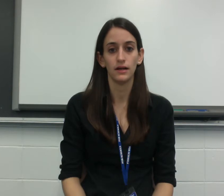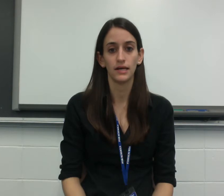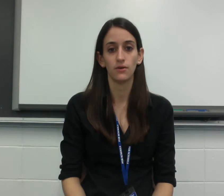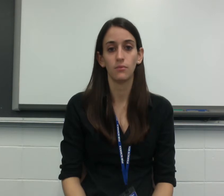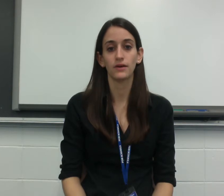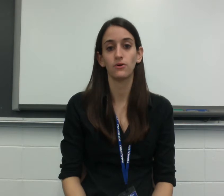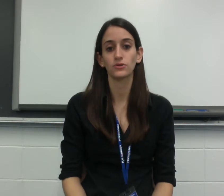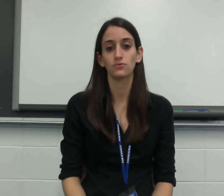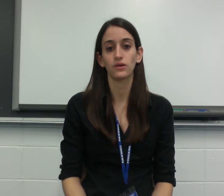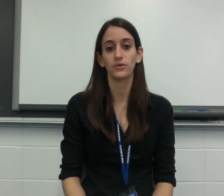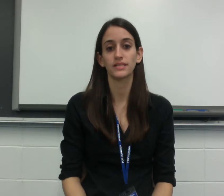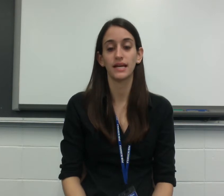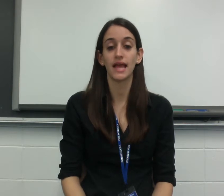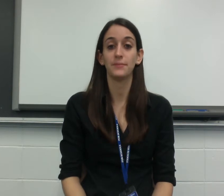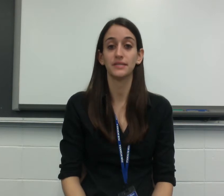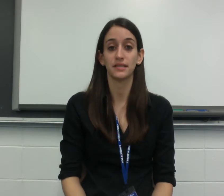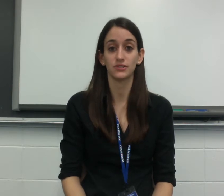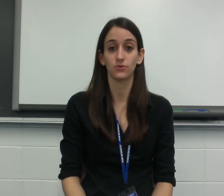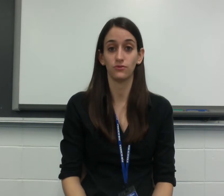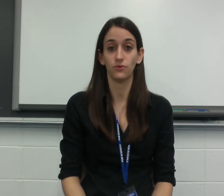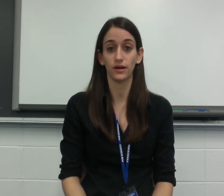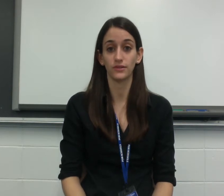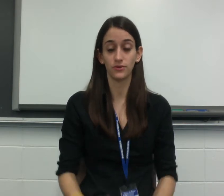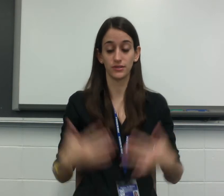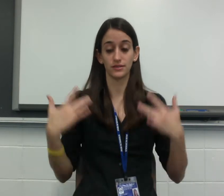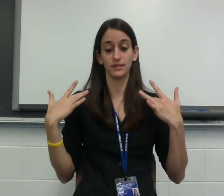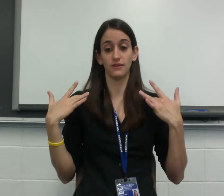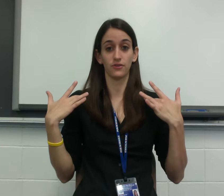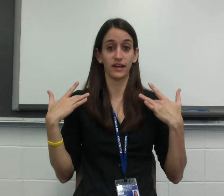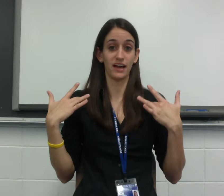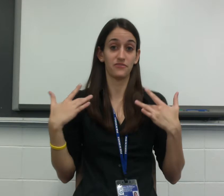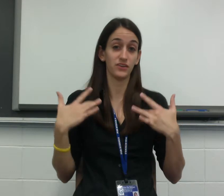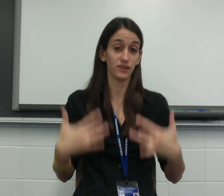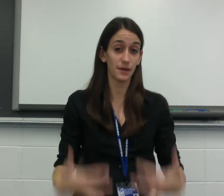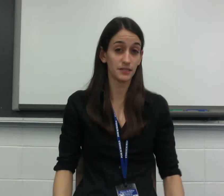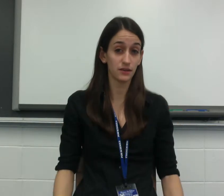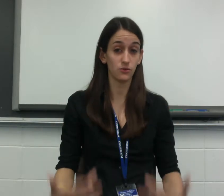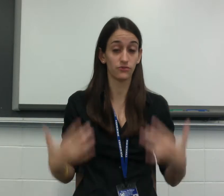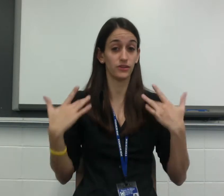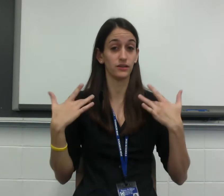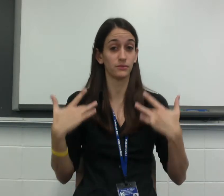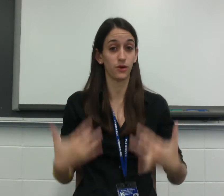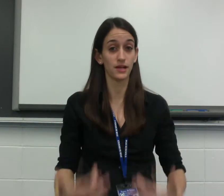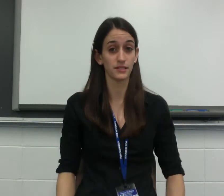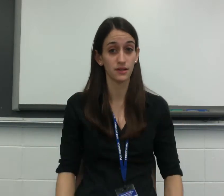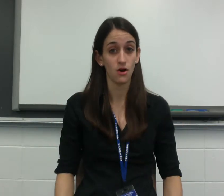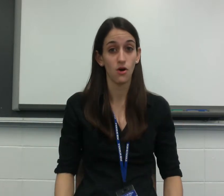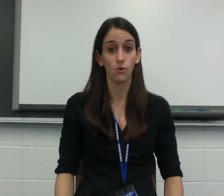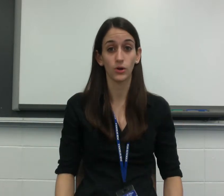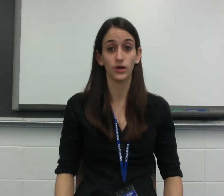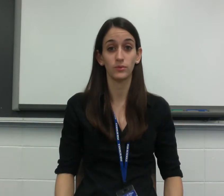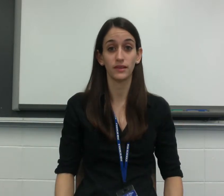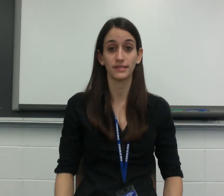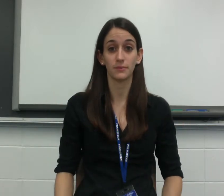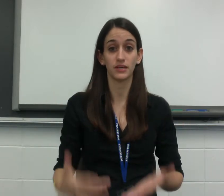It might also represent an emptiness or a void, so this is the sign for like I feel empty or feeling depressed, or it could be that something's